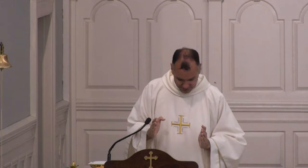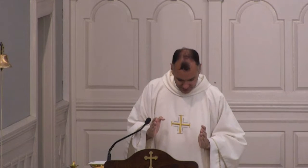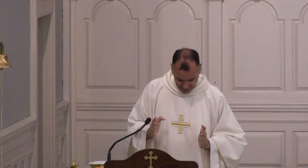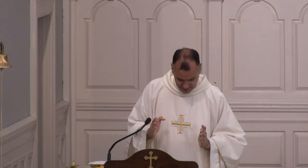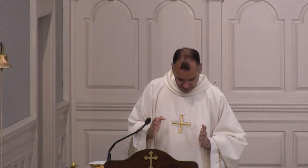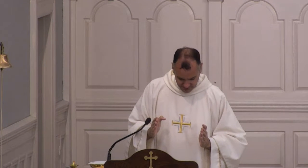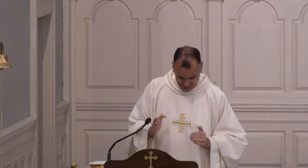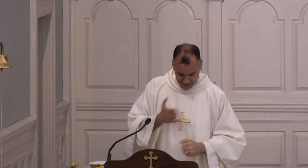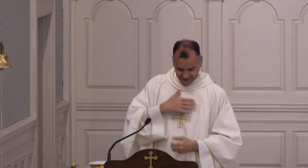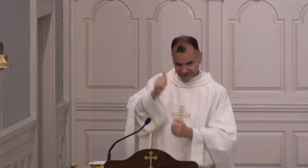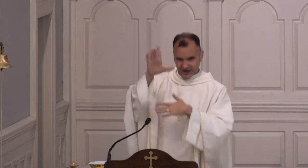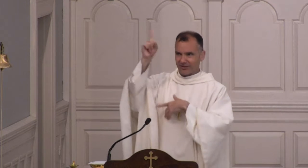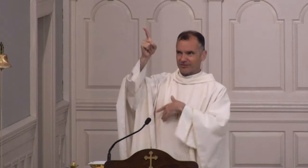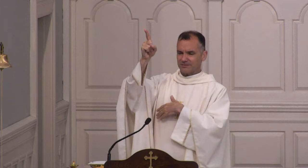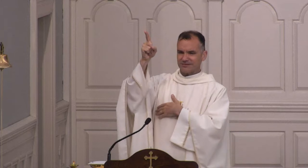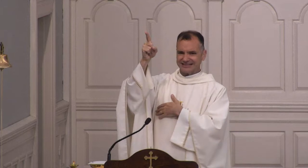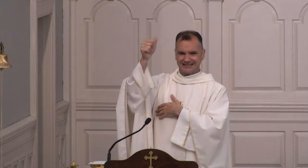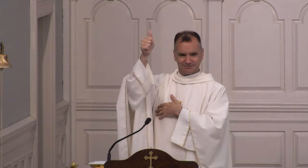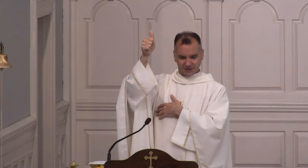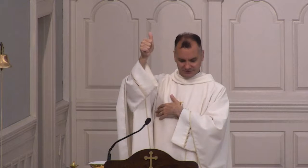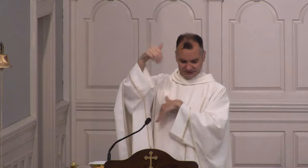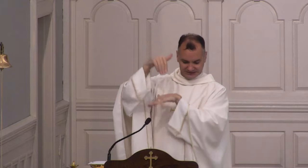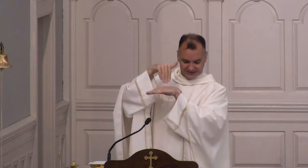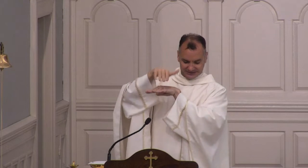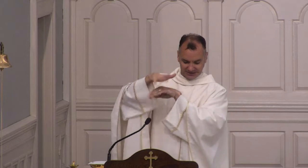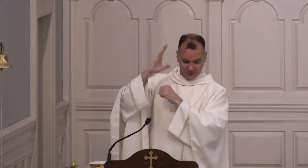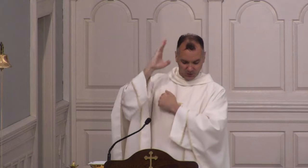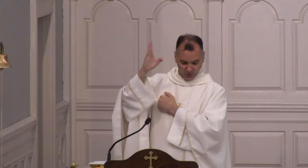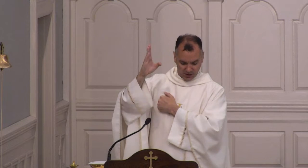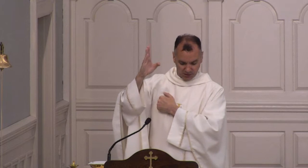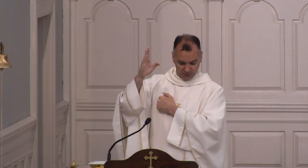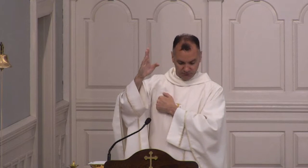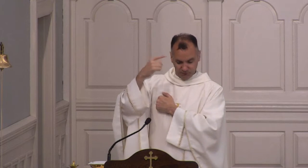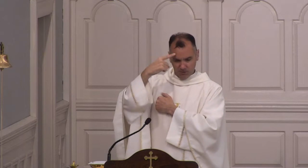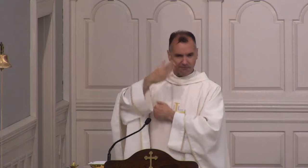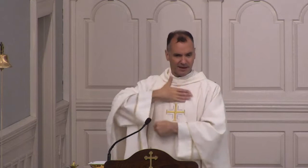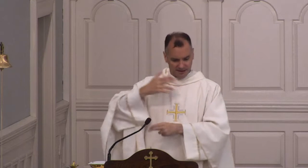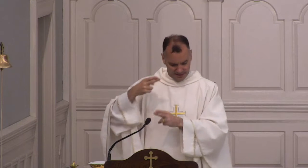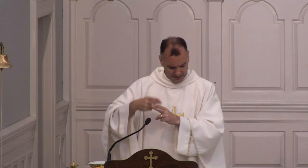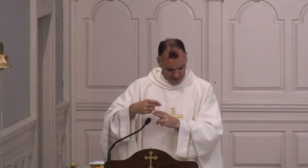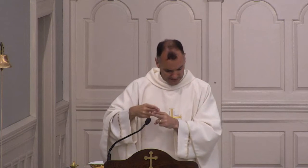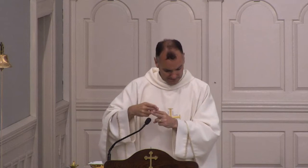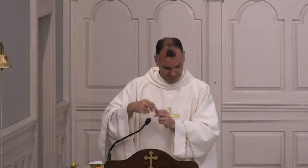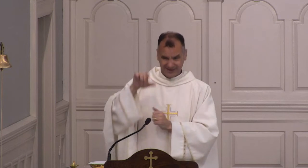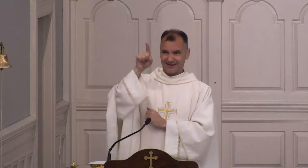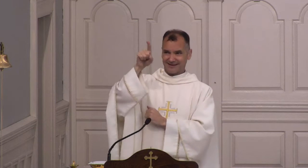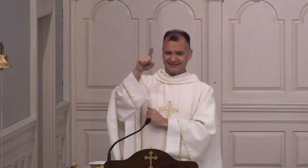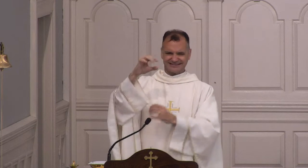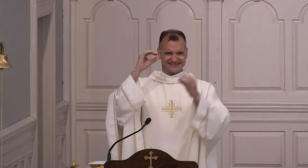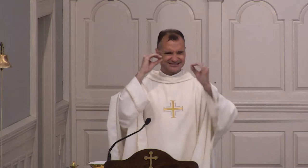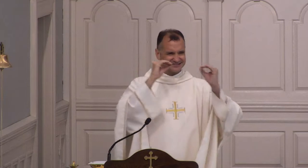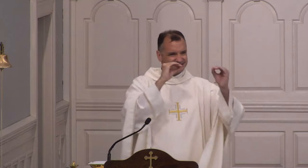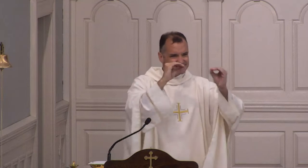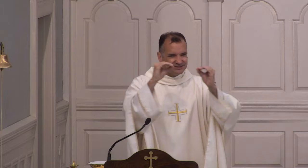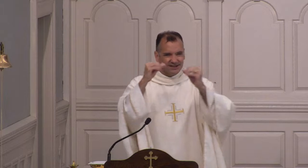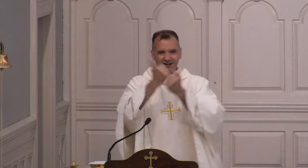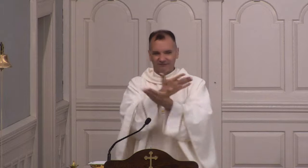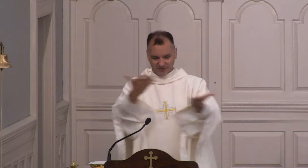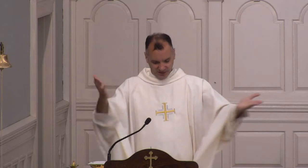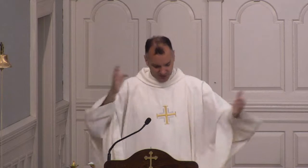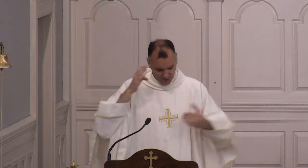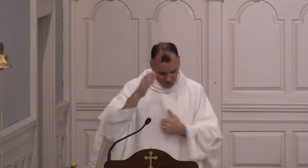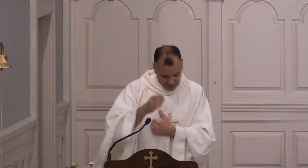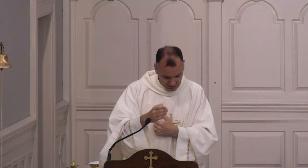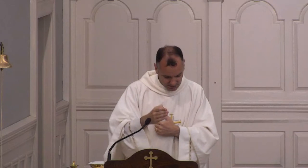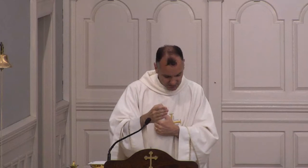The Advocate, the Holy Spirit, whom the Father will send in my name,